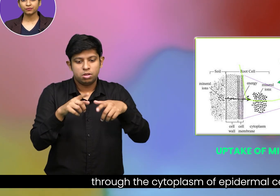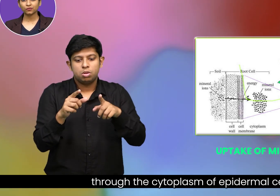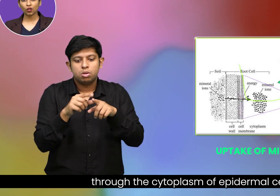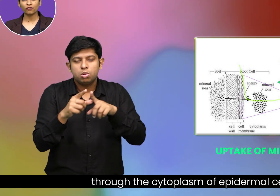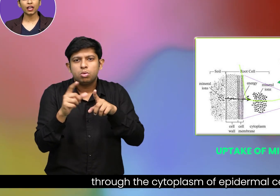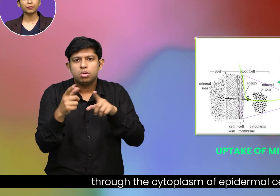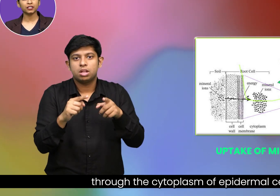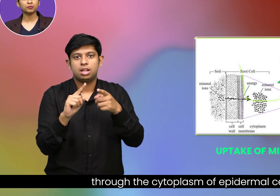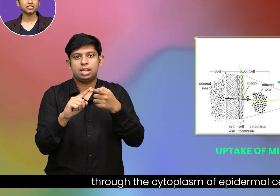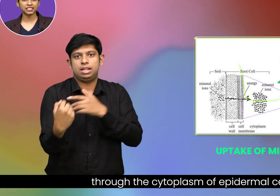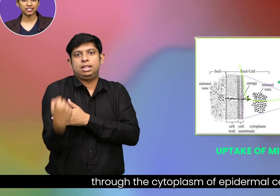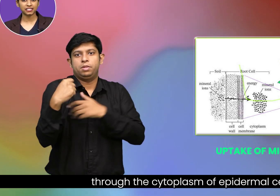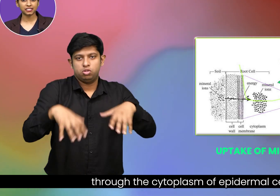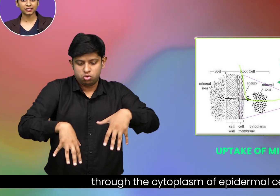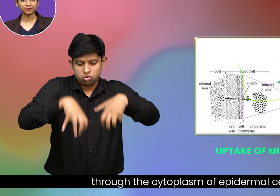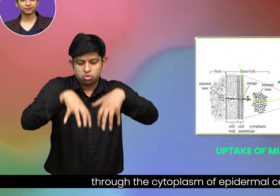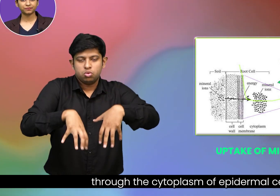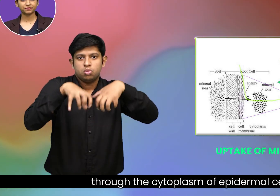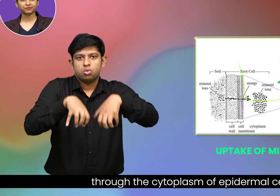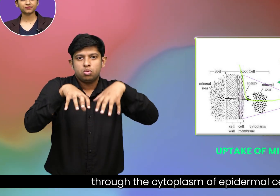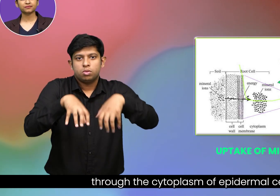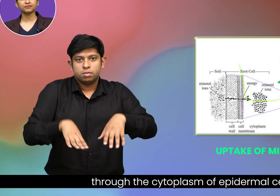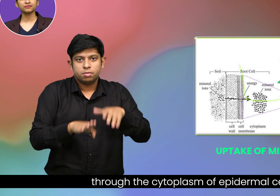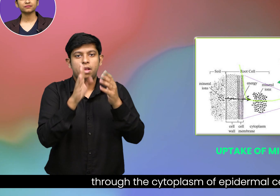cytoplasm of epidermal cells.